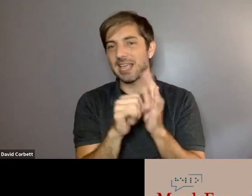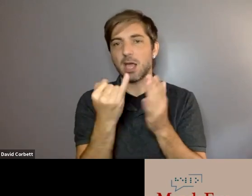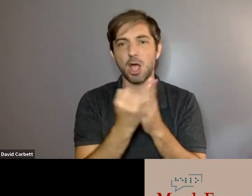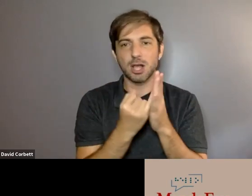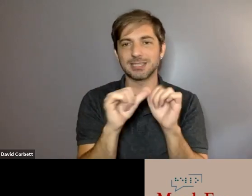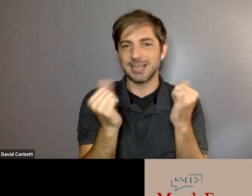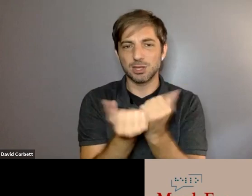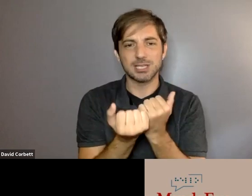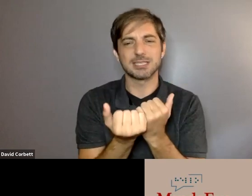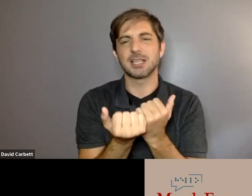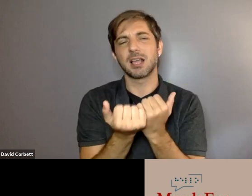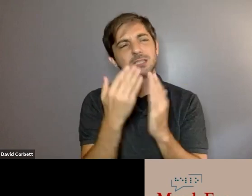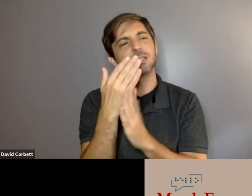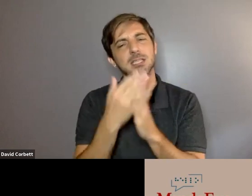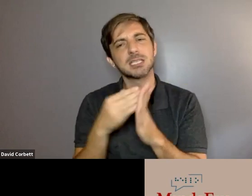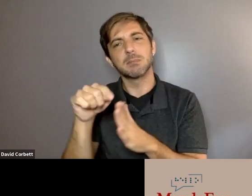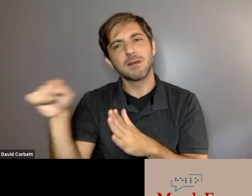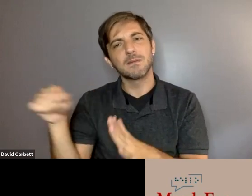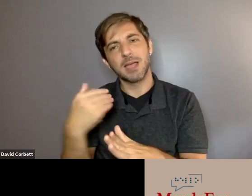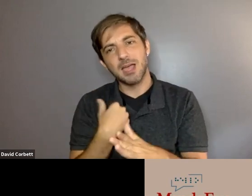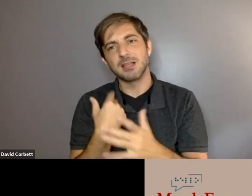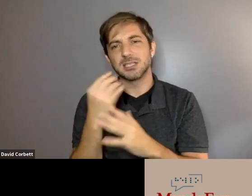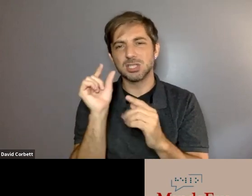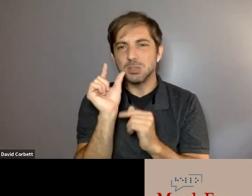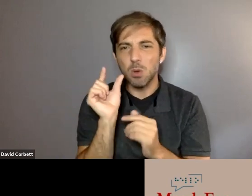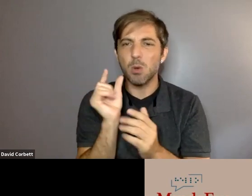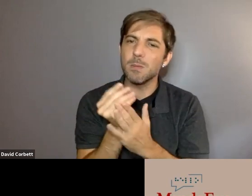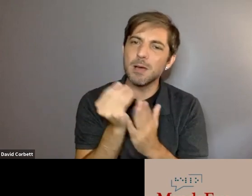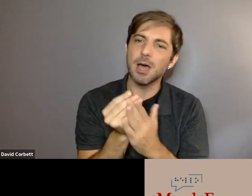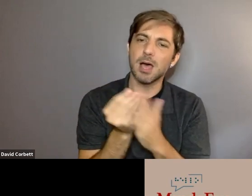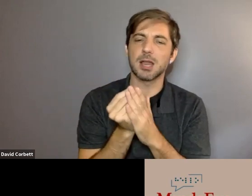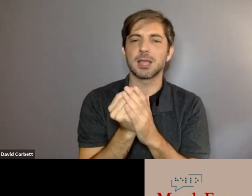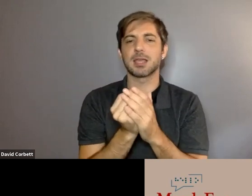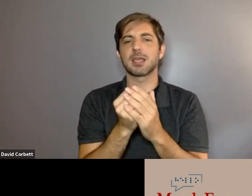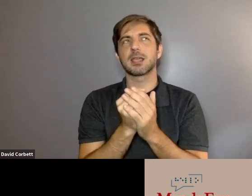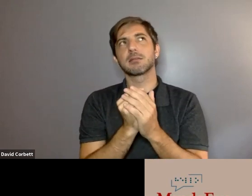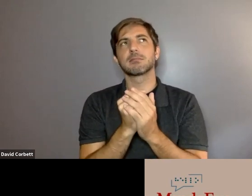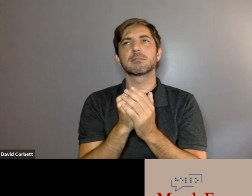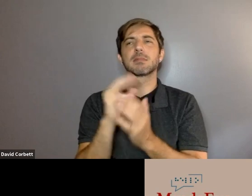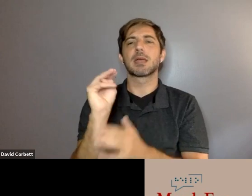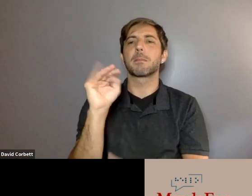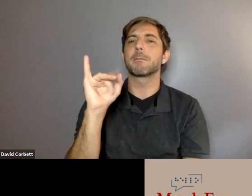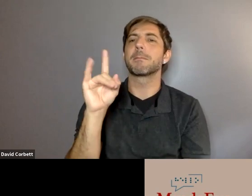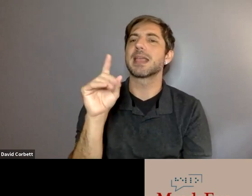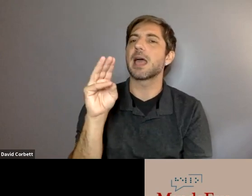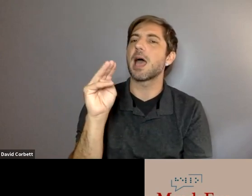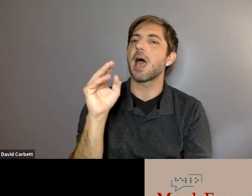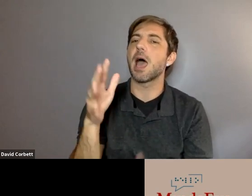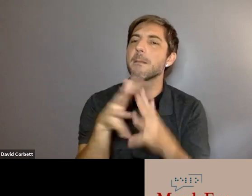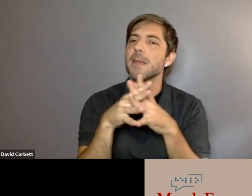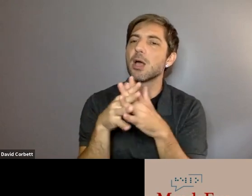Some of them have small funds. I think Mid-America Arts Alliance has an accessibility